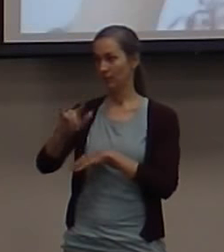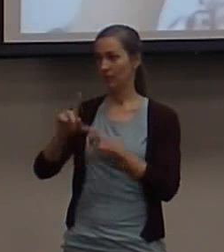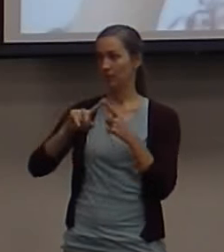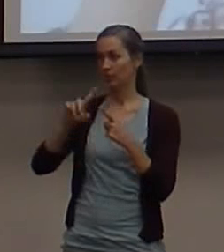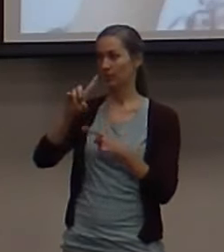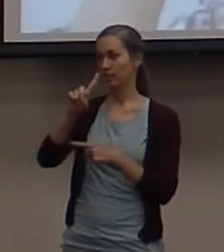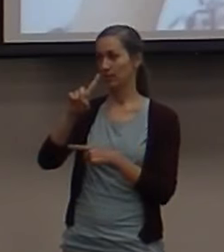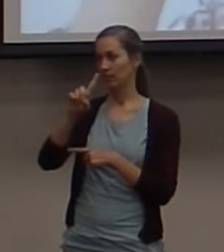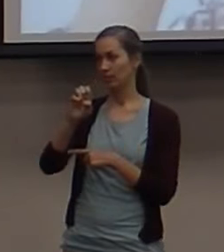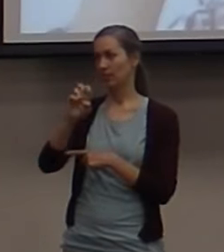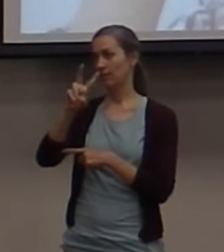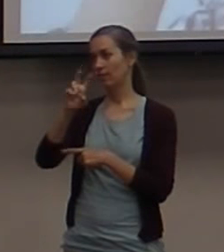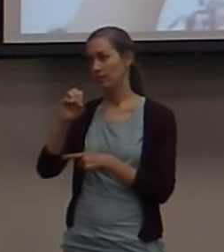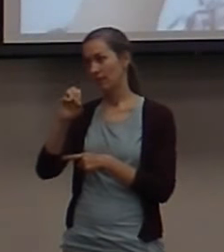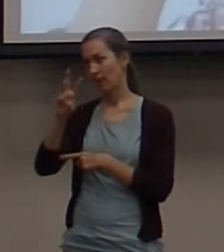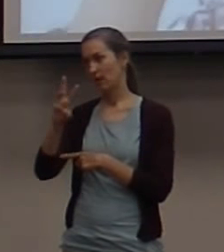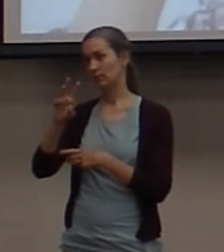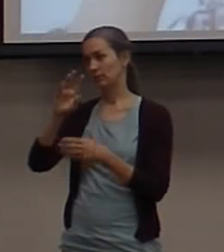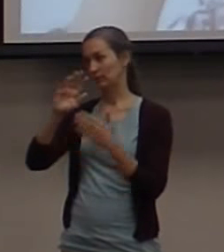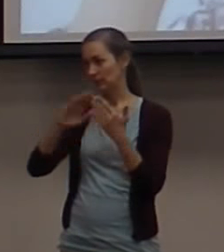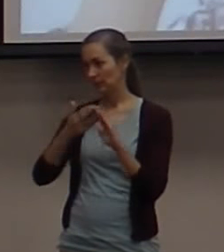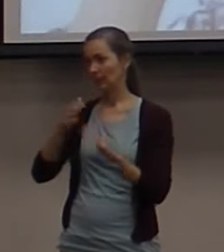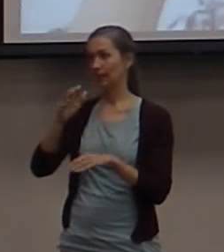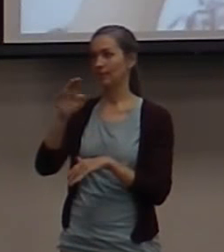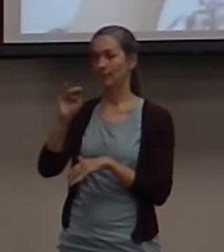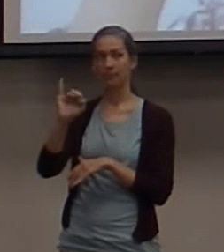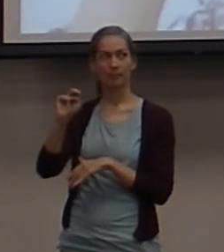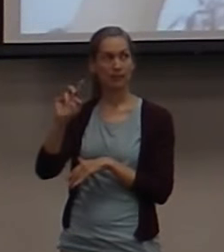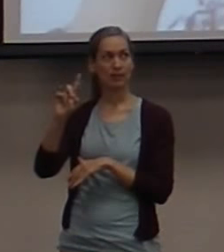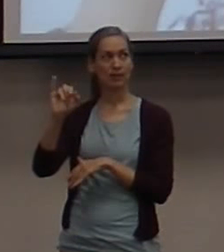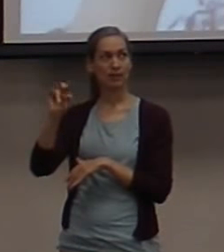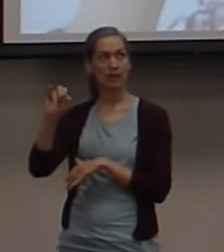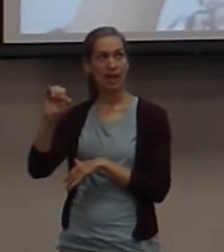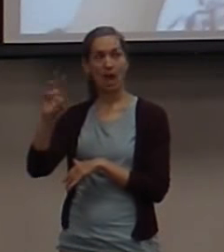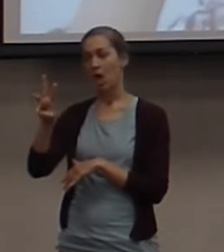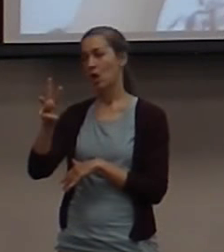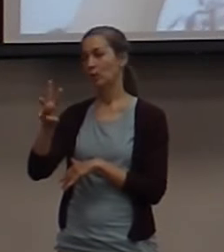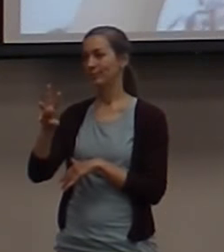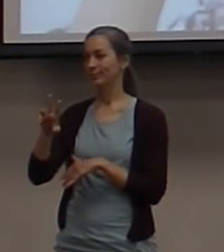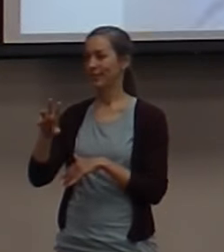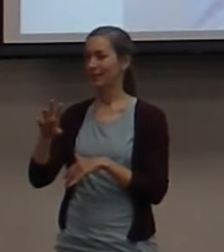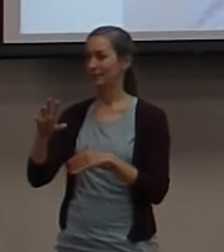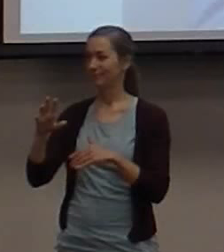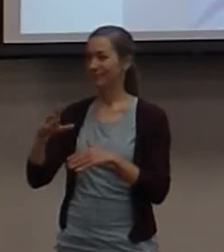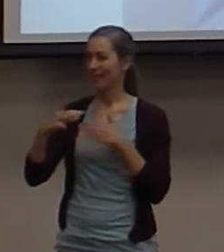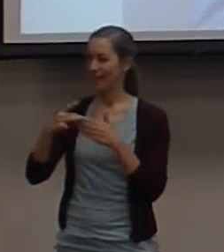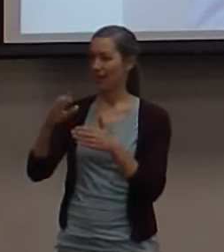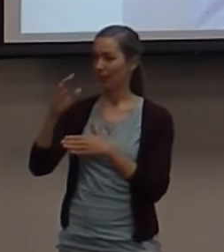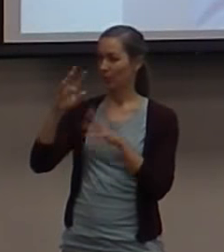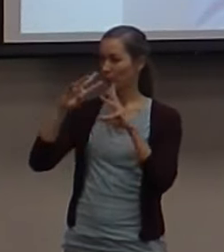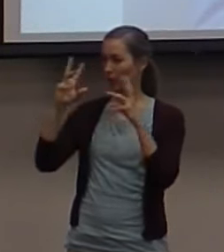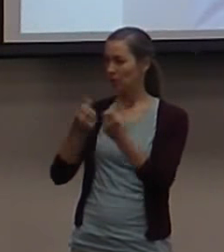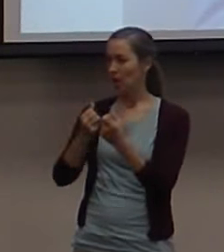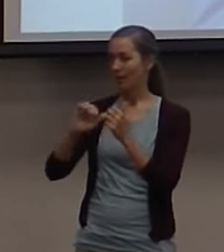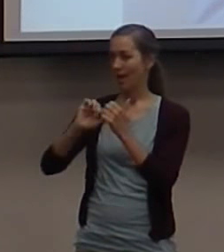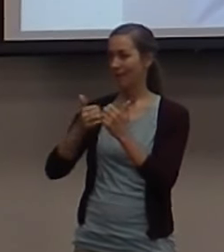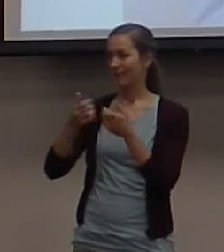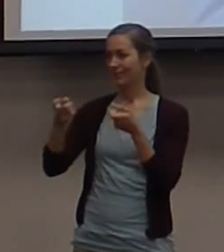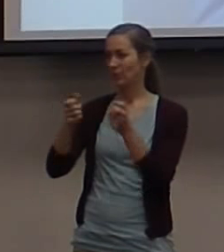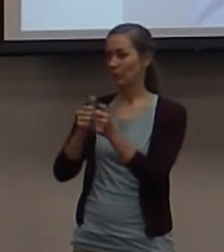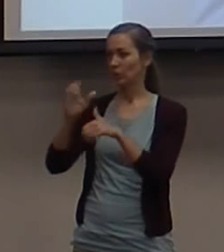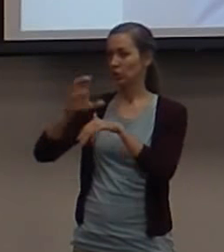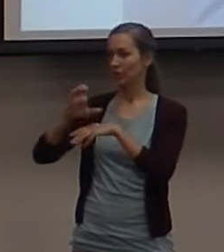and Mindanao. Started a workshop there on how to deal with church discipline, and then also distributed several